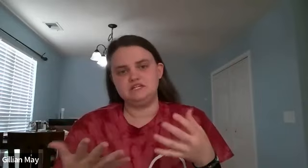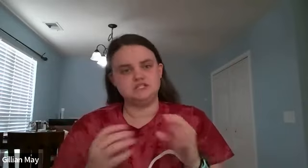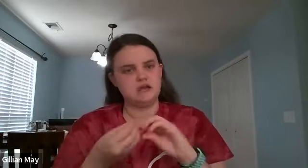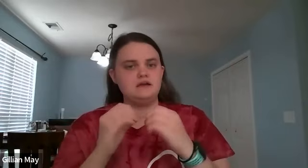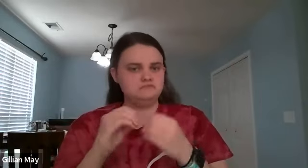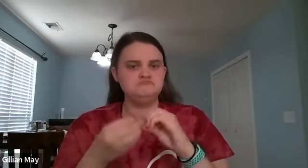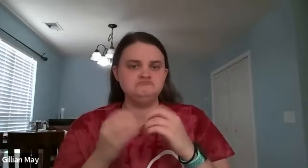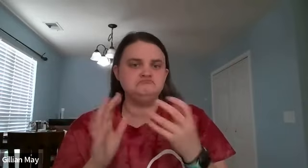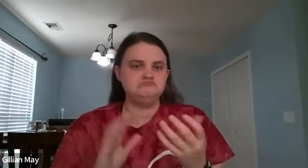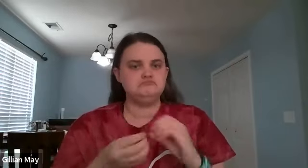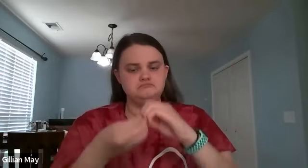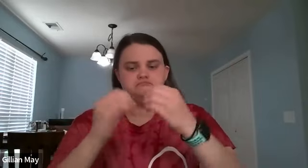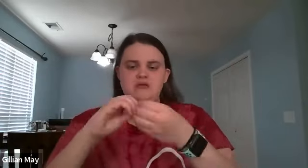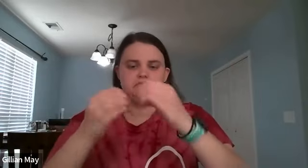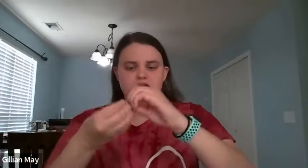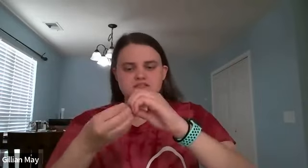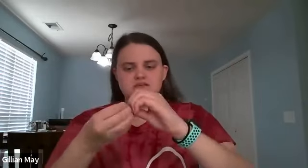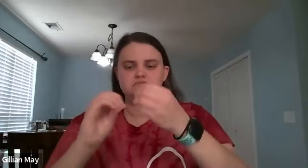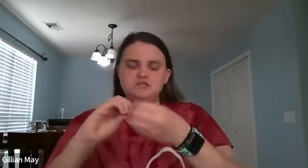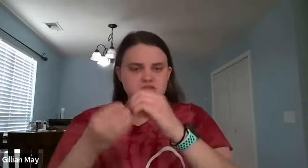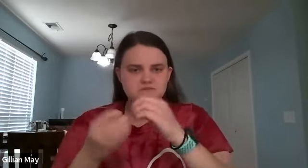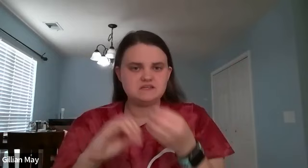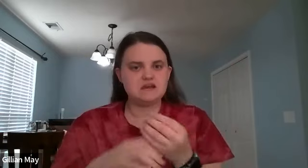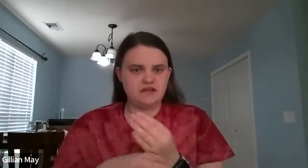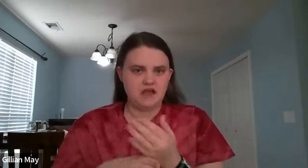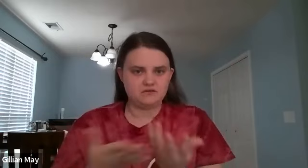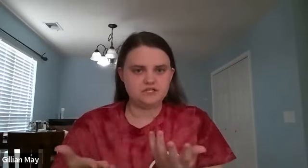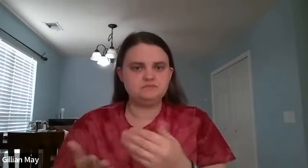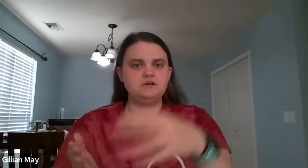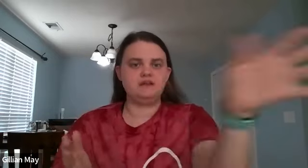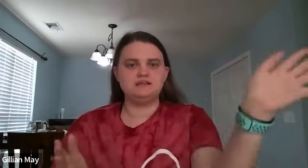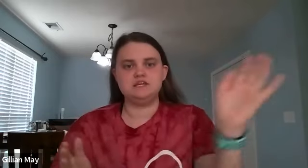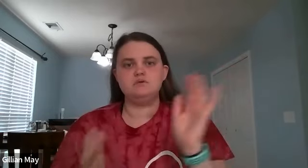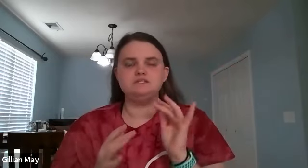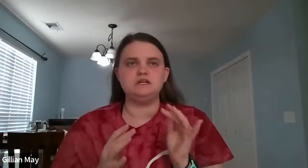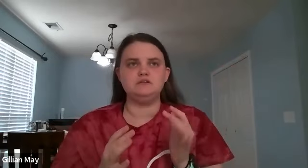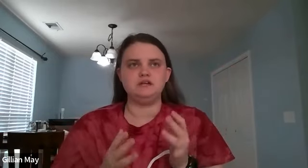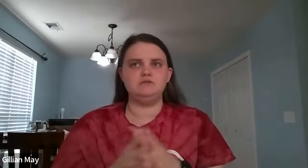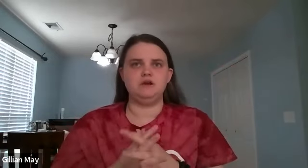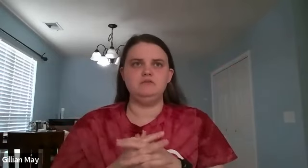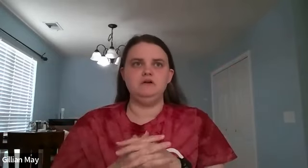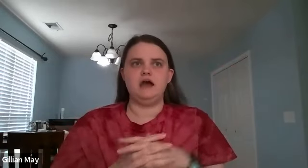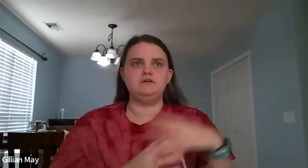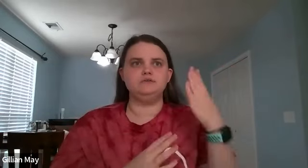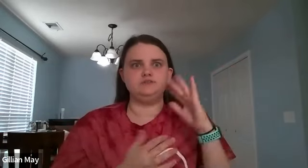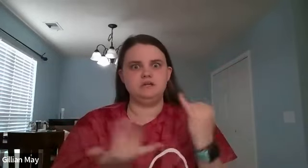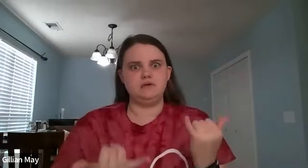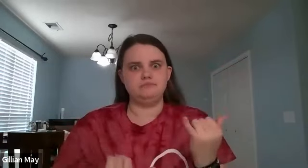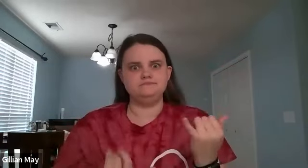just kind of that bouncing. 2 times is kind of like average, but like I said, no one's gonna look at you and go, I don't know what you mean now.